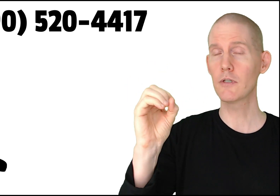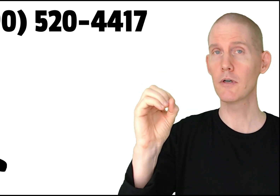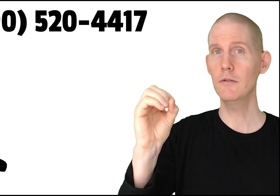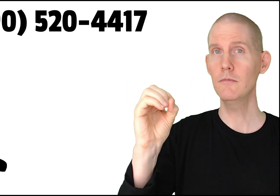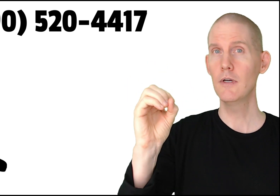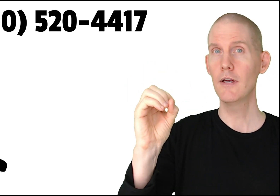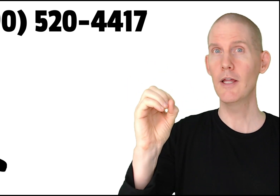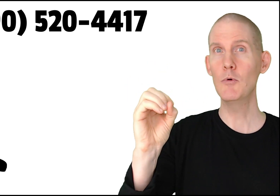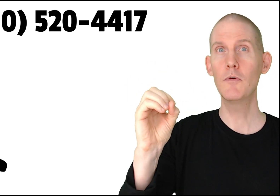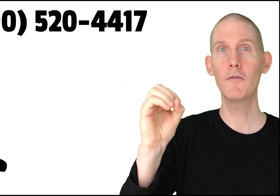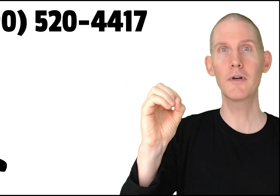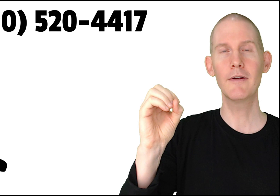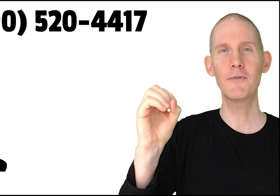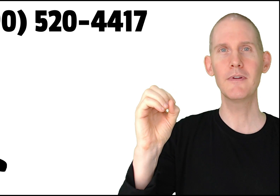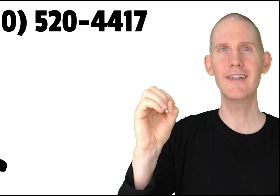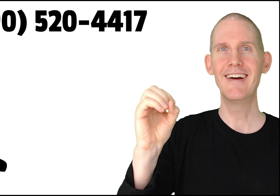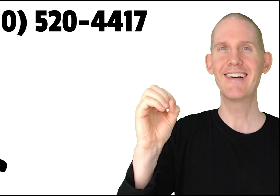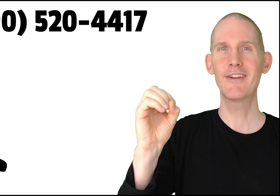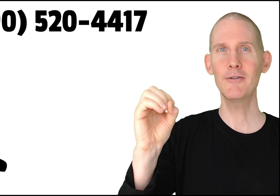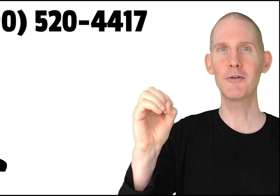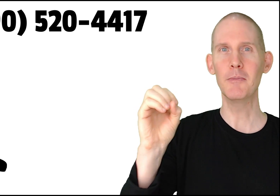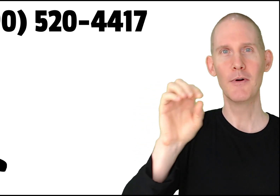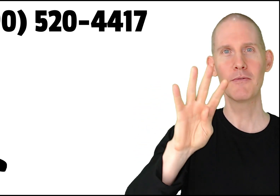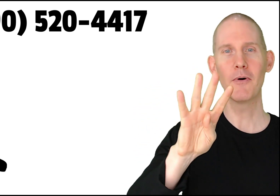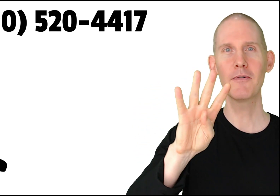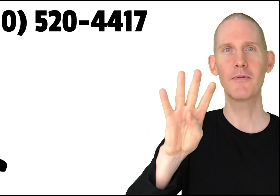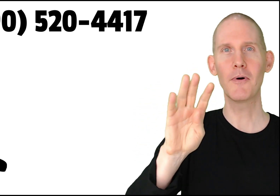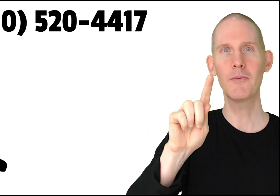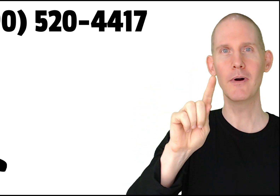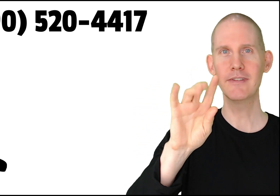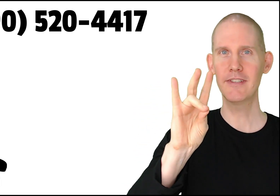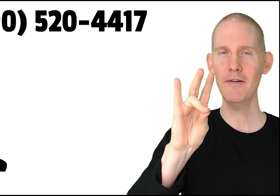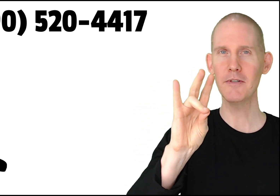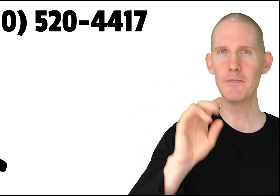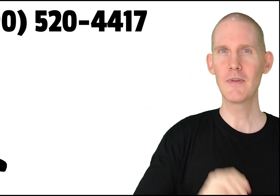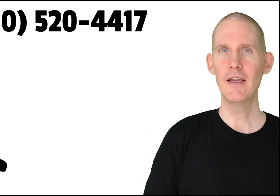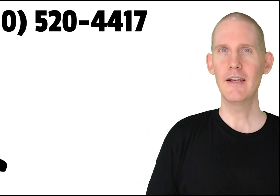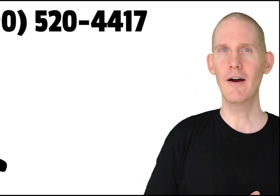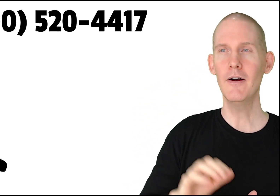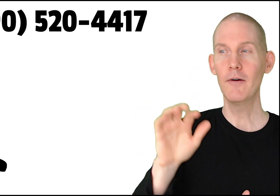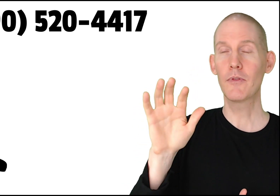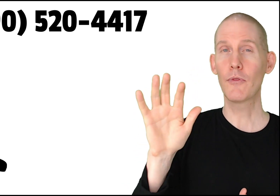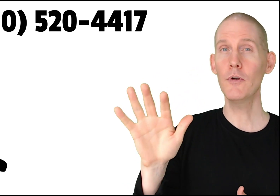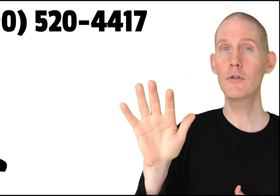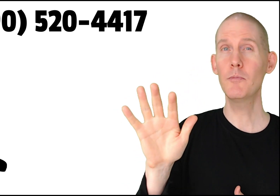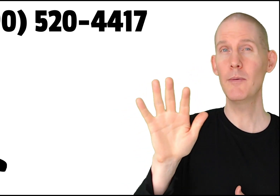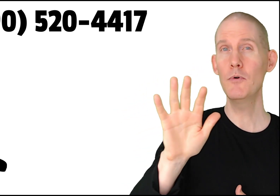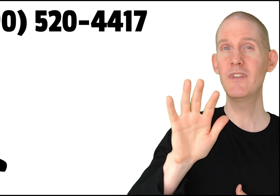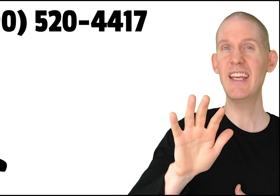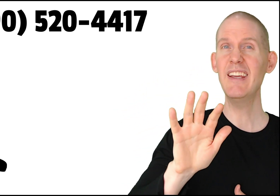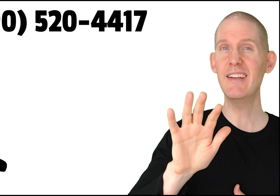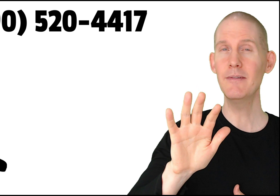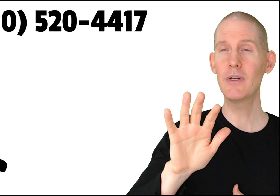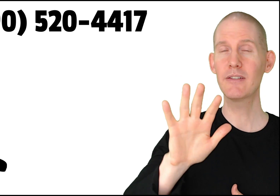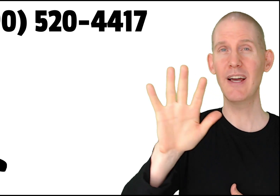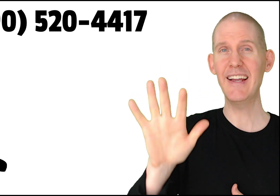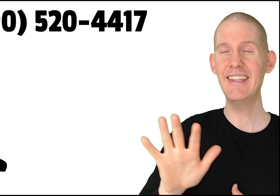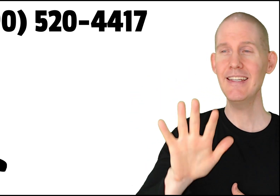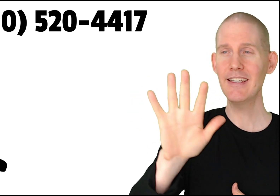520, then move over again for the third group, 4417. Now, with the third group, I moved in because the idea here